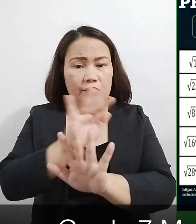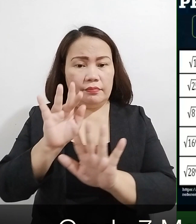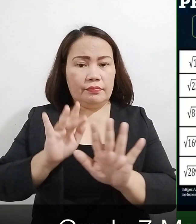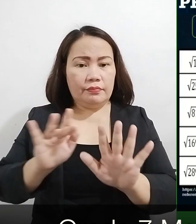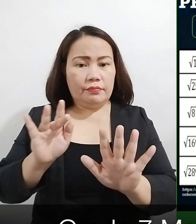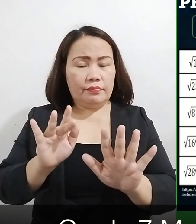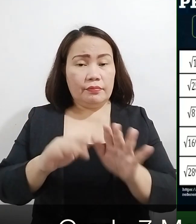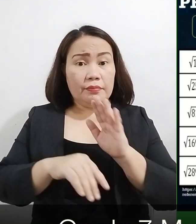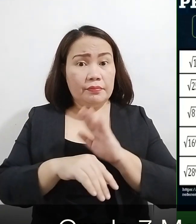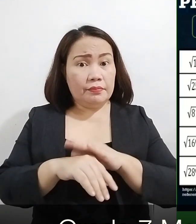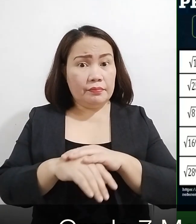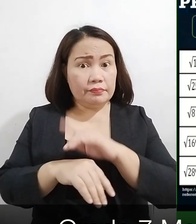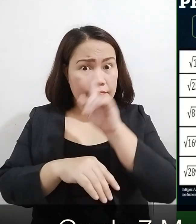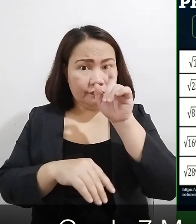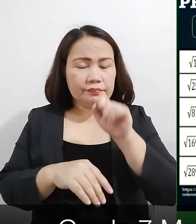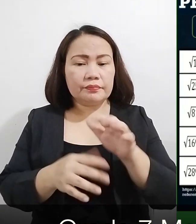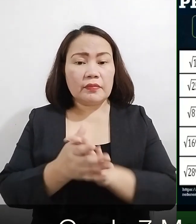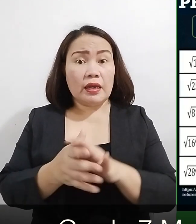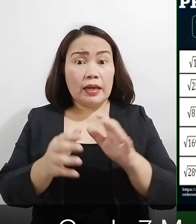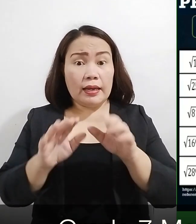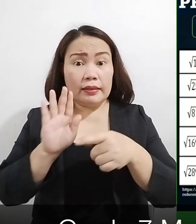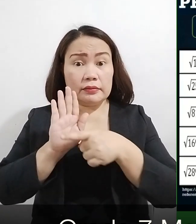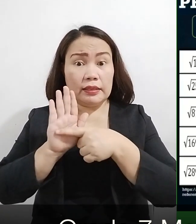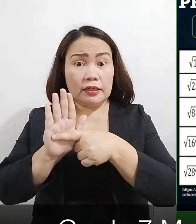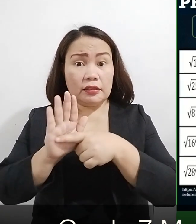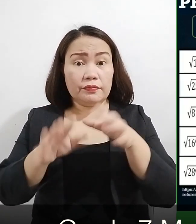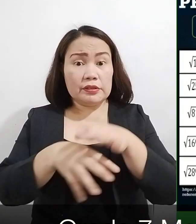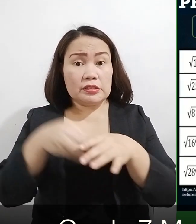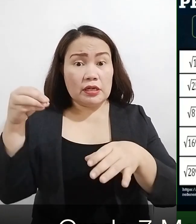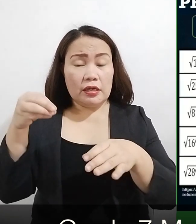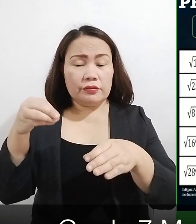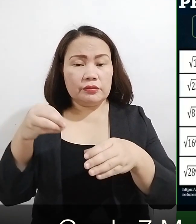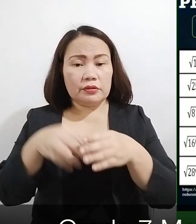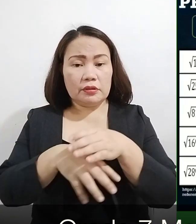niya ay nasa labas. Okay? So, ang